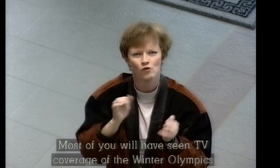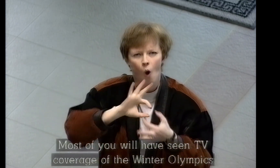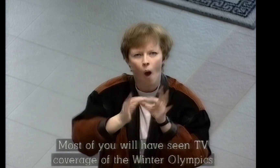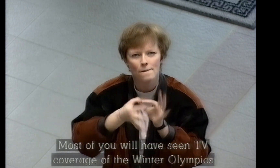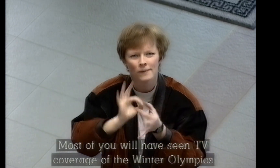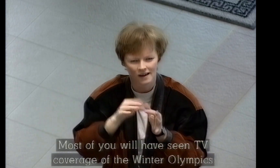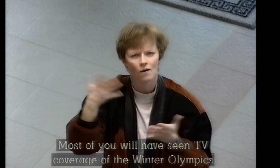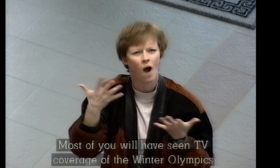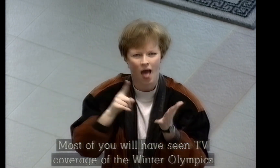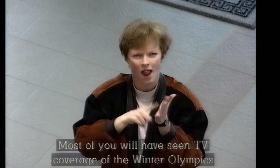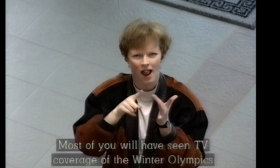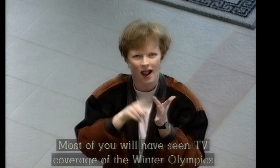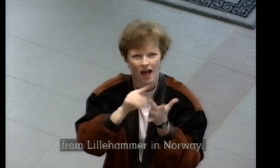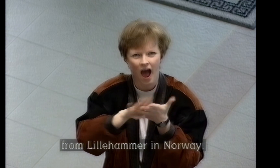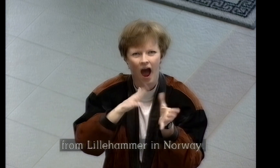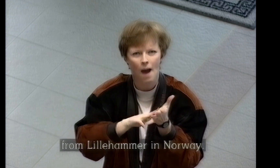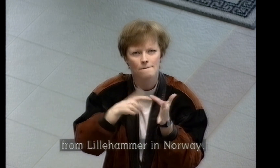of the Winter Olympics from Lillehammer in Norway.